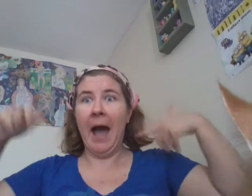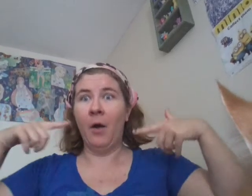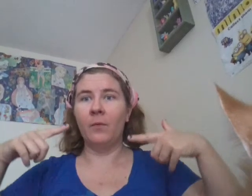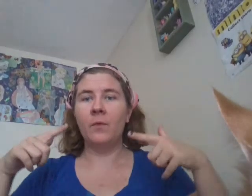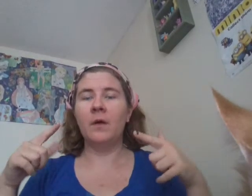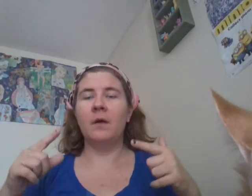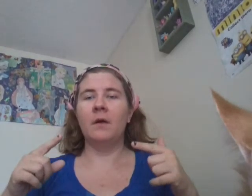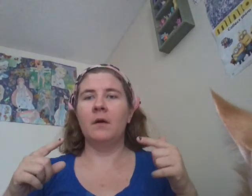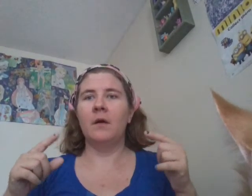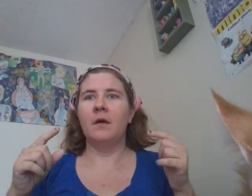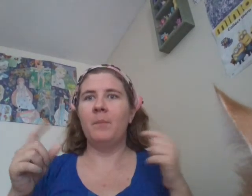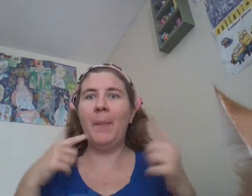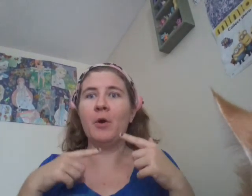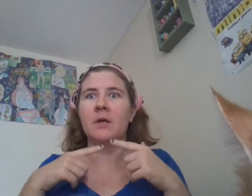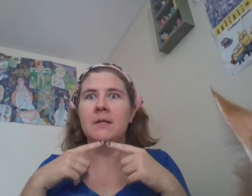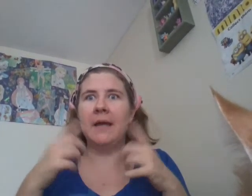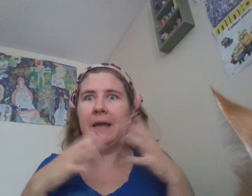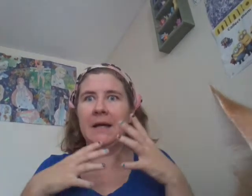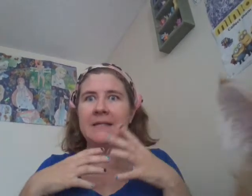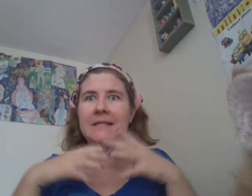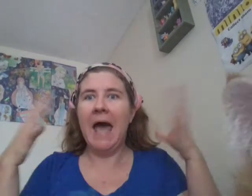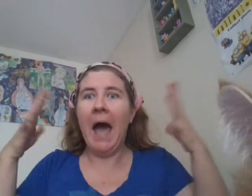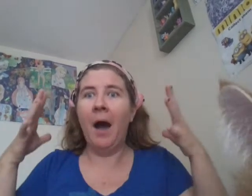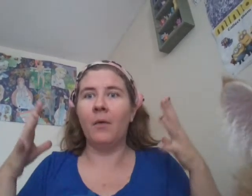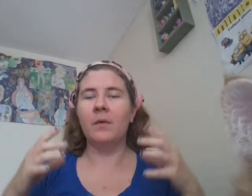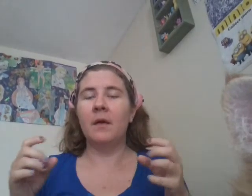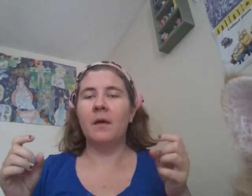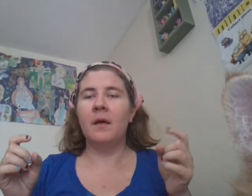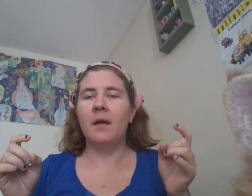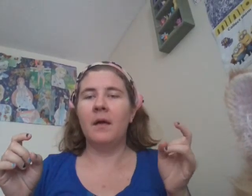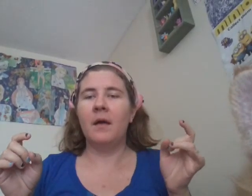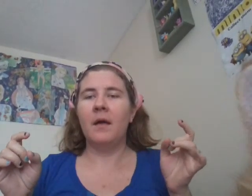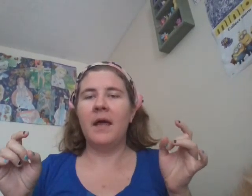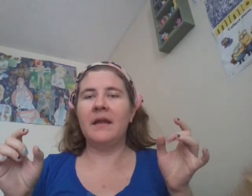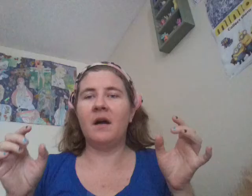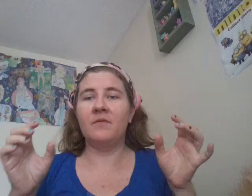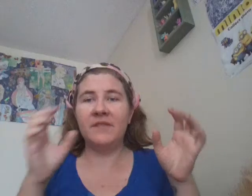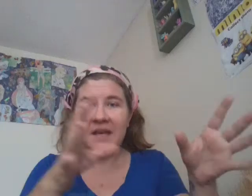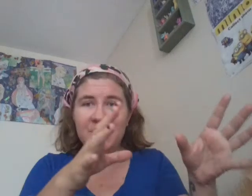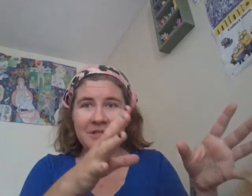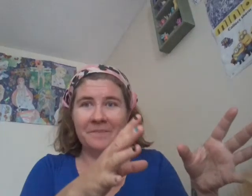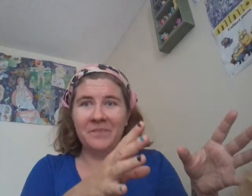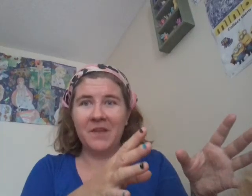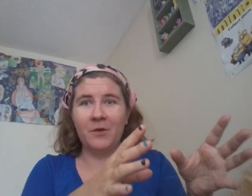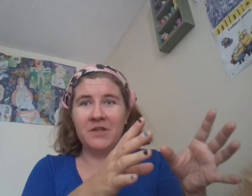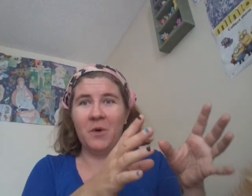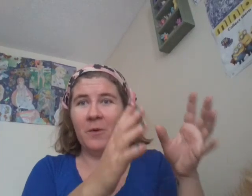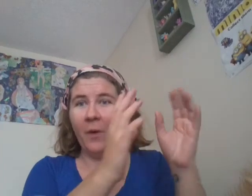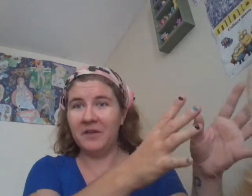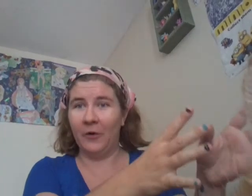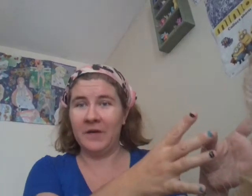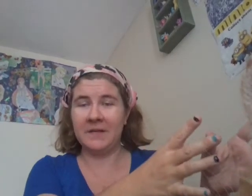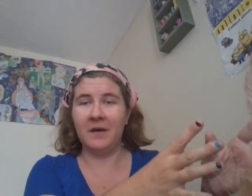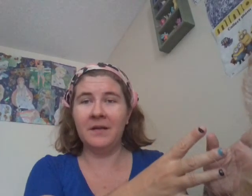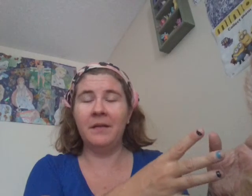Now! Pepper! Analyze! Now! And conversation, which is what we wanted to focus on,